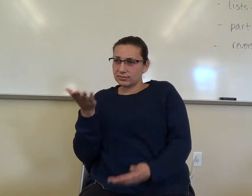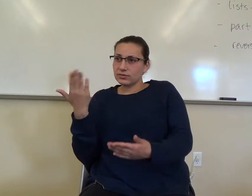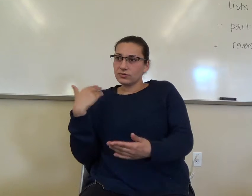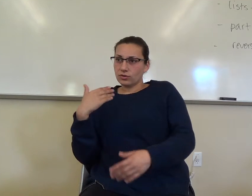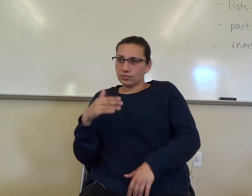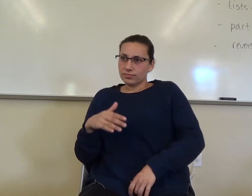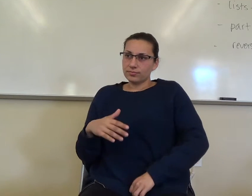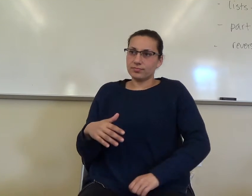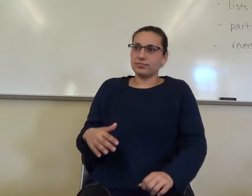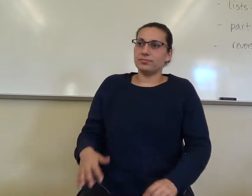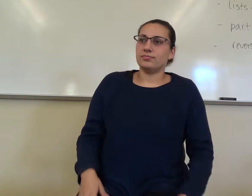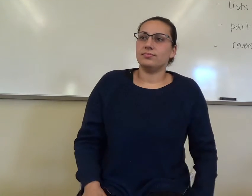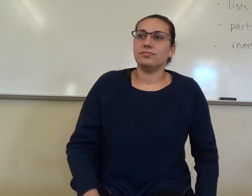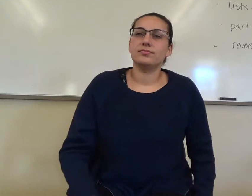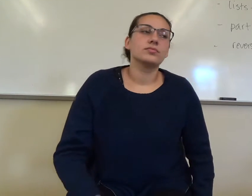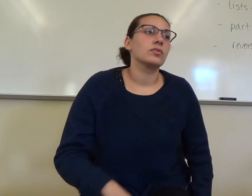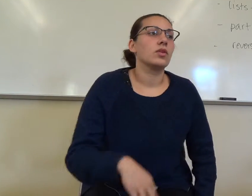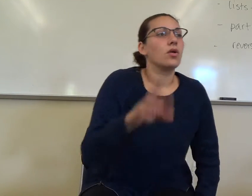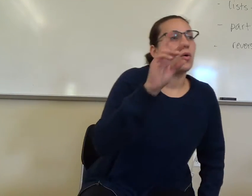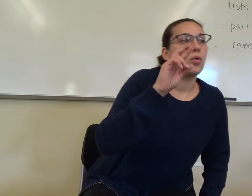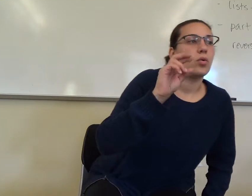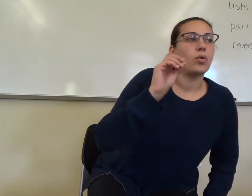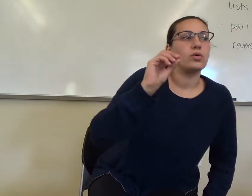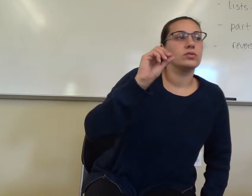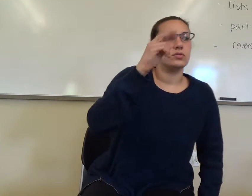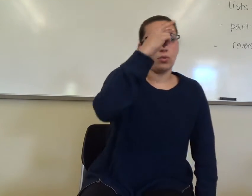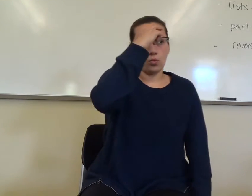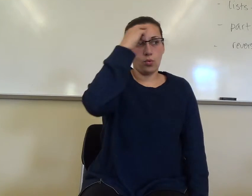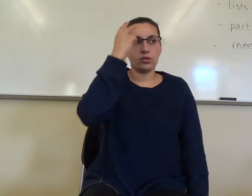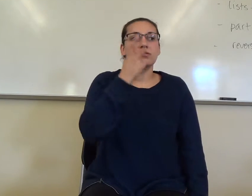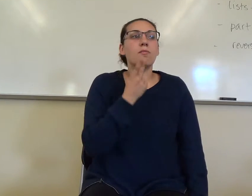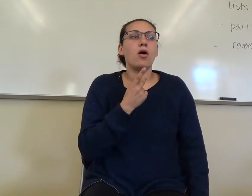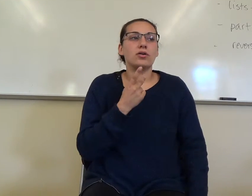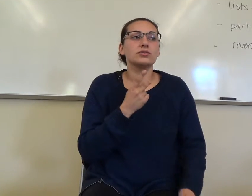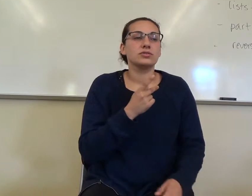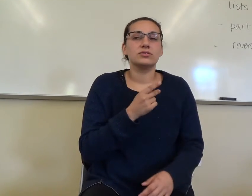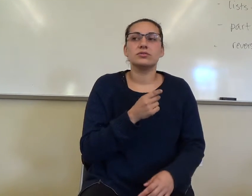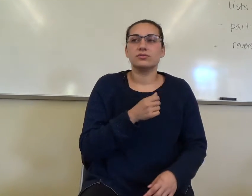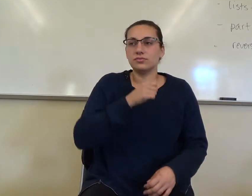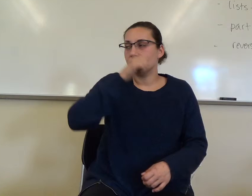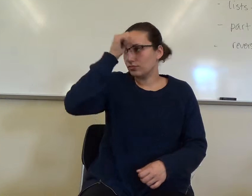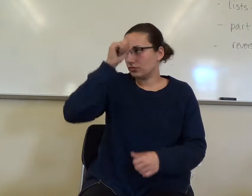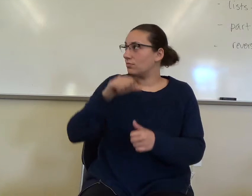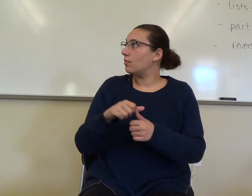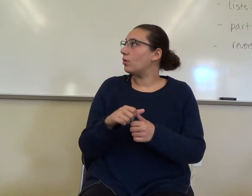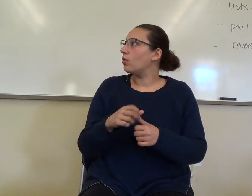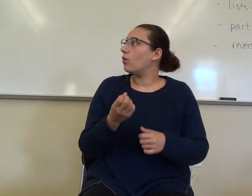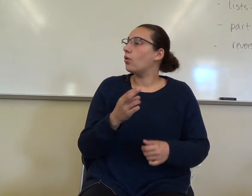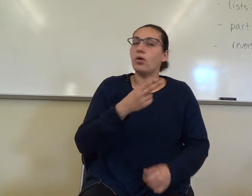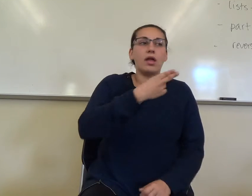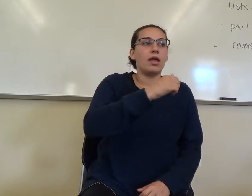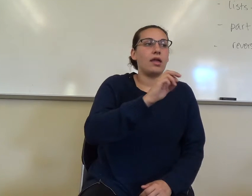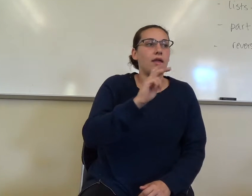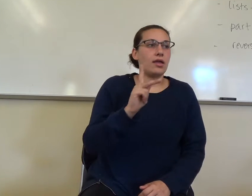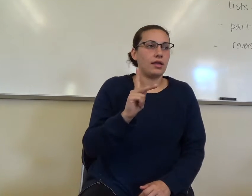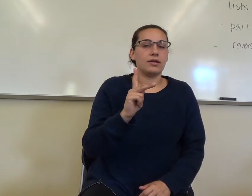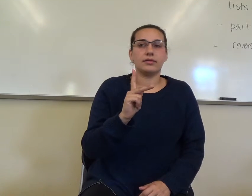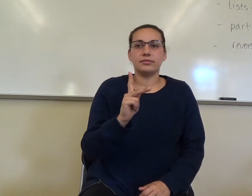was the Rosa Parks Claudette Colvin, or even the Hank Greenberg, Jackie Robinson. It talked about